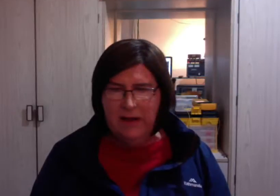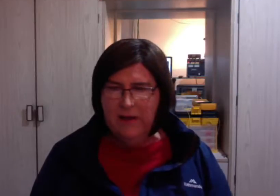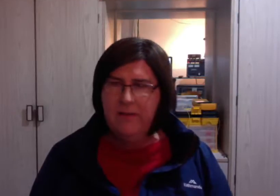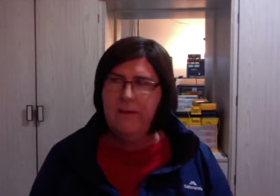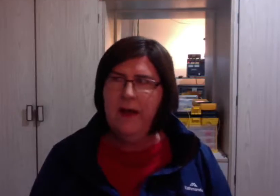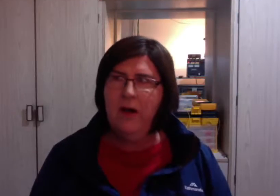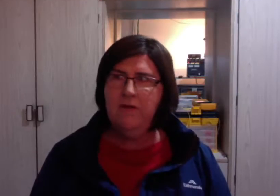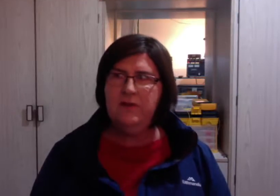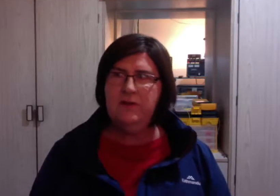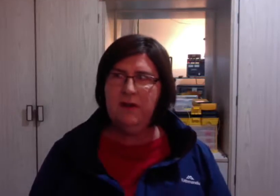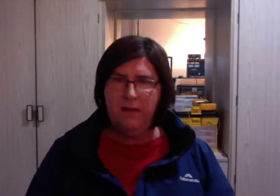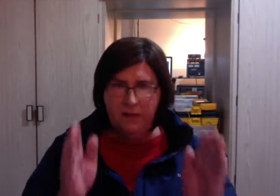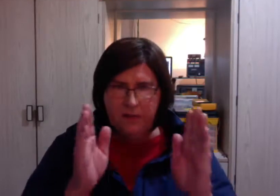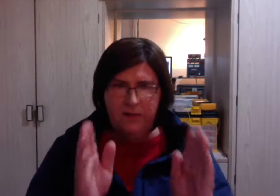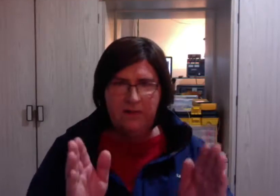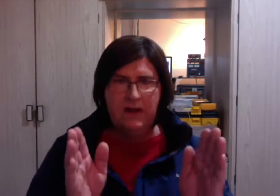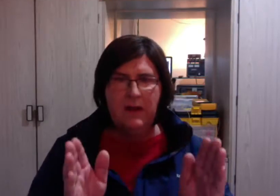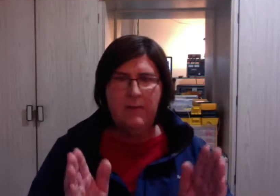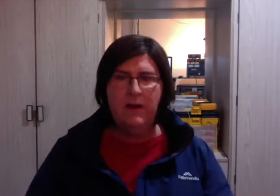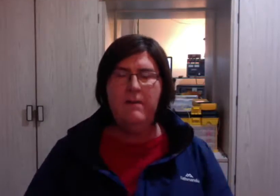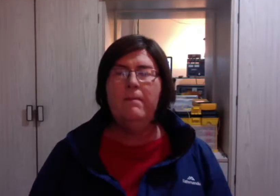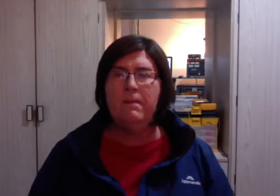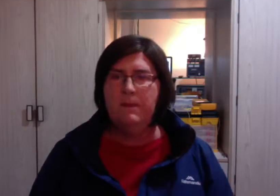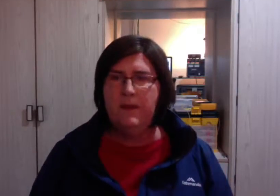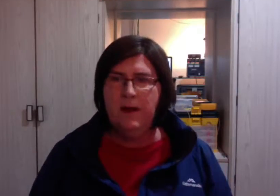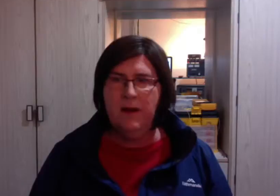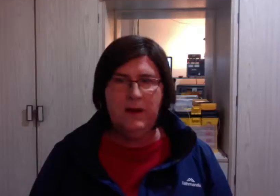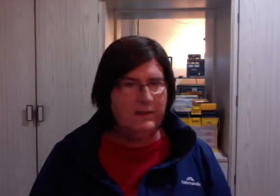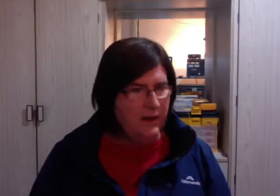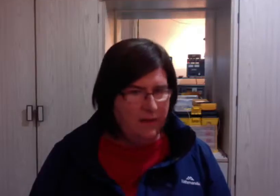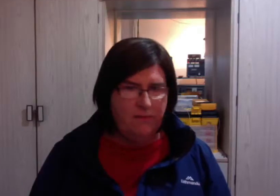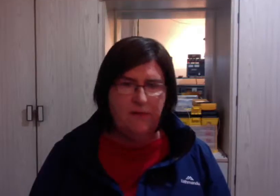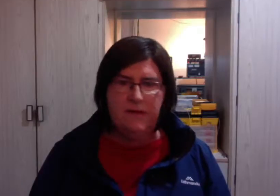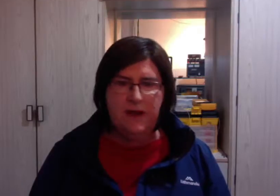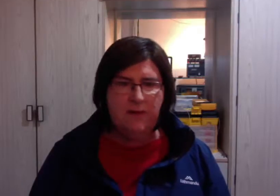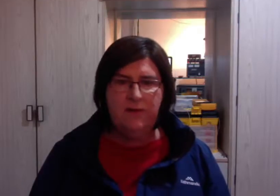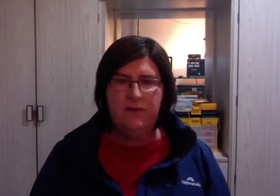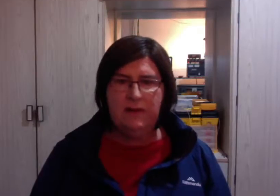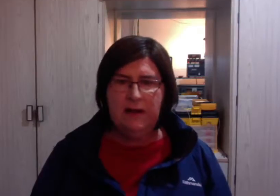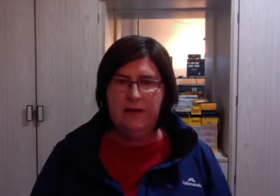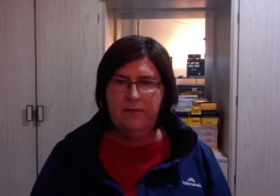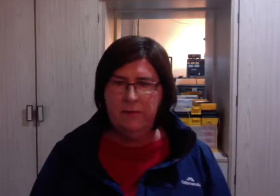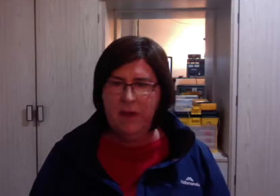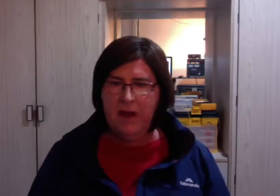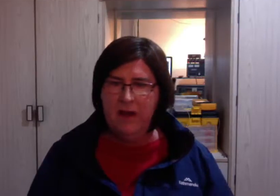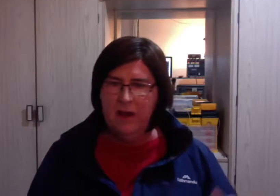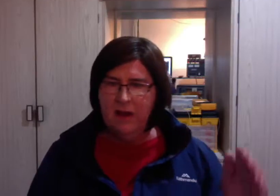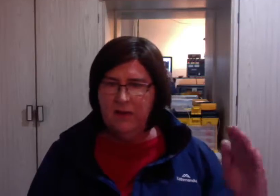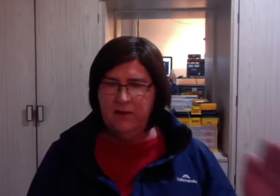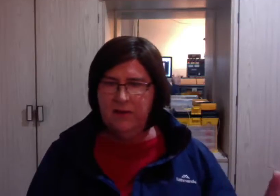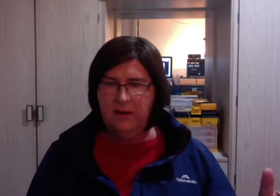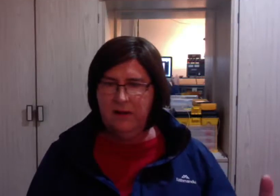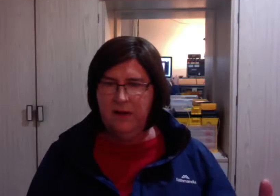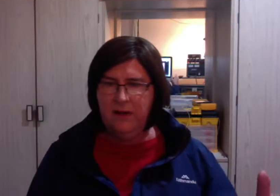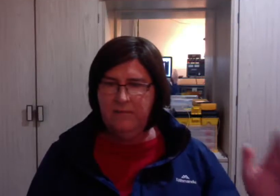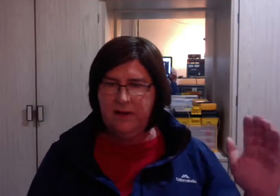is a matter of just going, this is the number. You know, it's 150, 160 litres for my six-cylinder